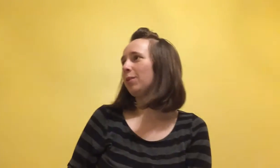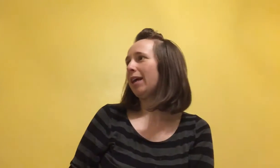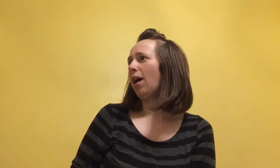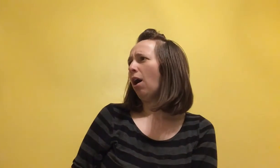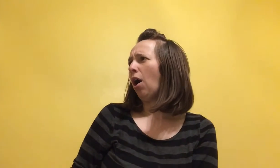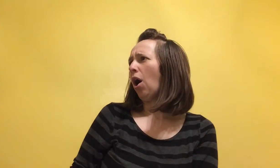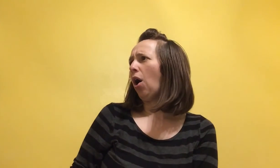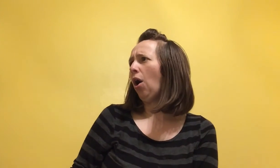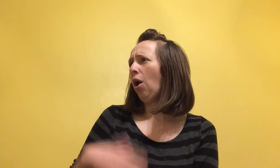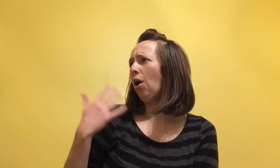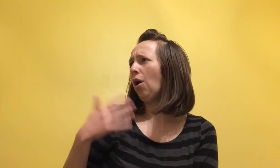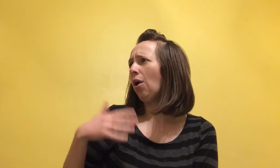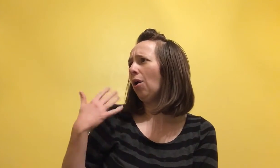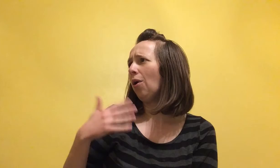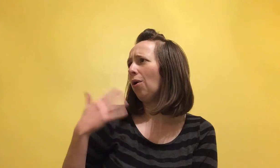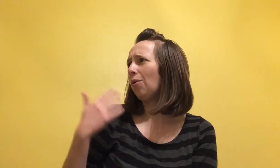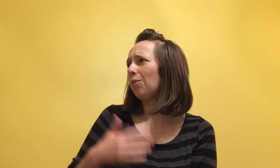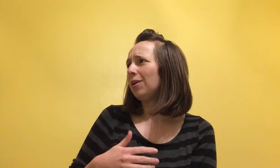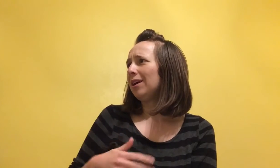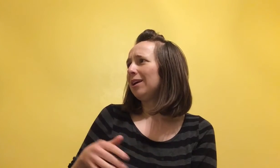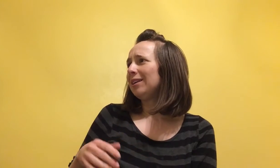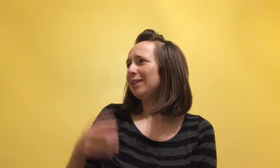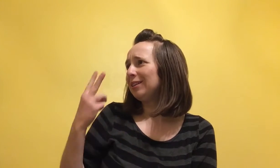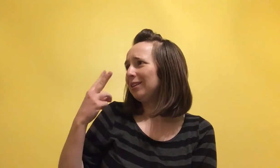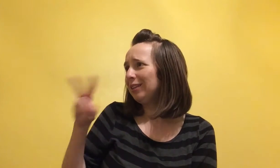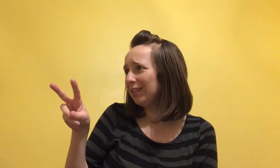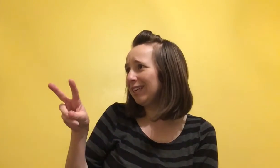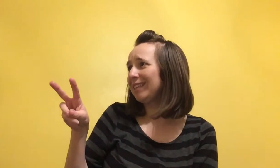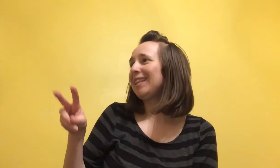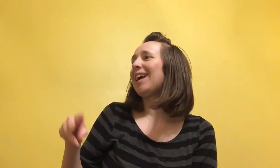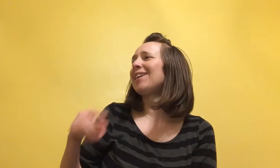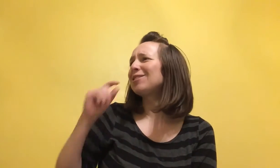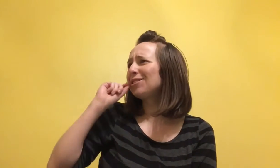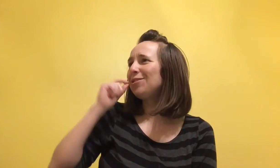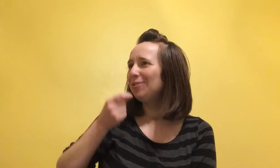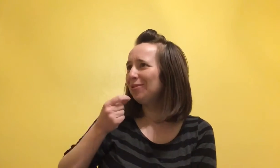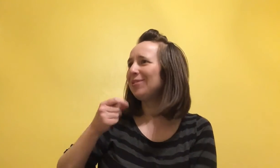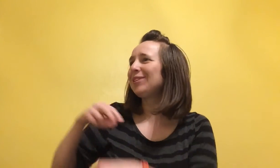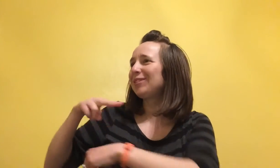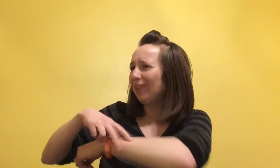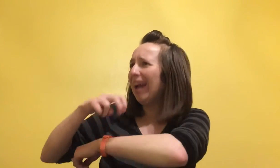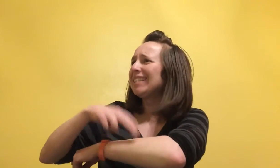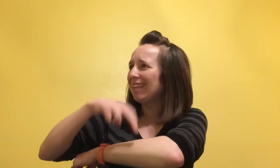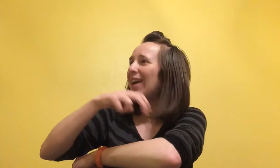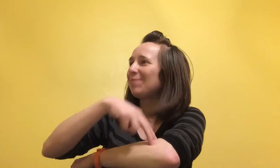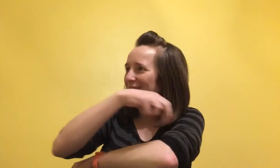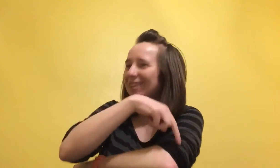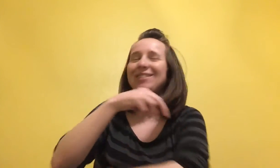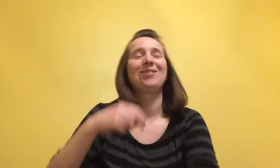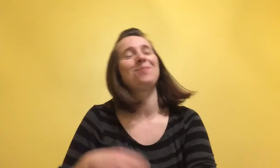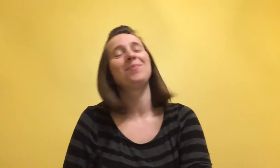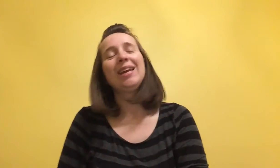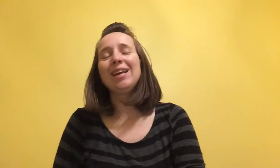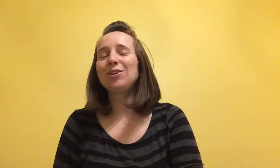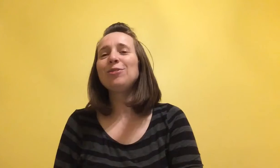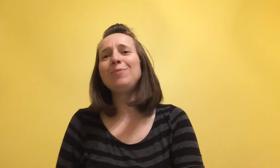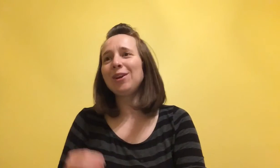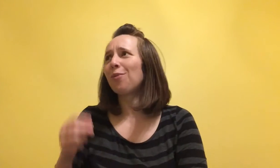reply, oh, look at that cool grasshopper. Or it could be a